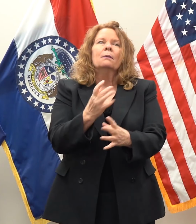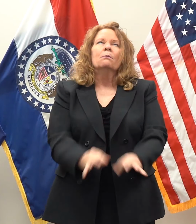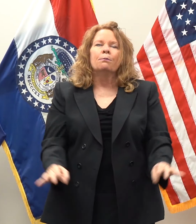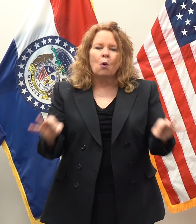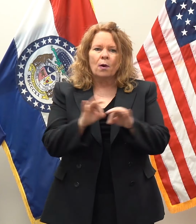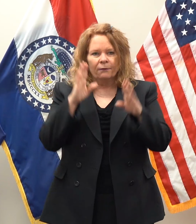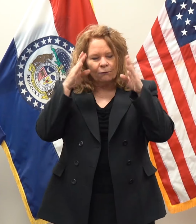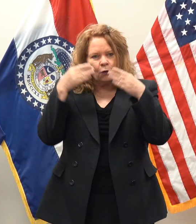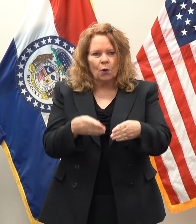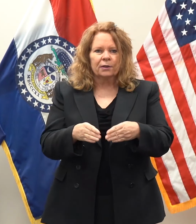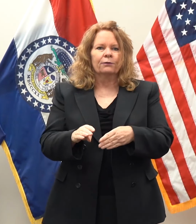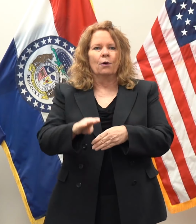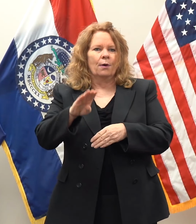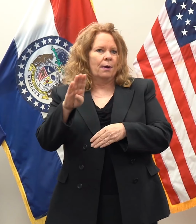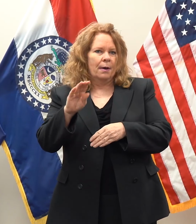and BA5 variant.